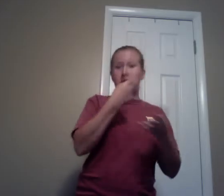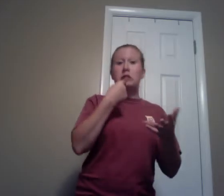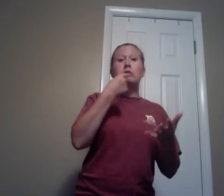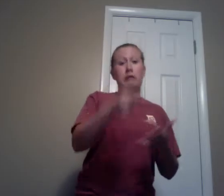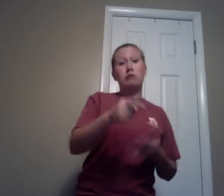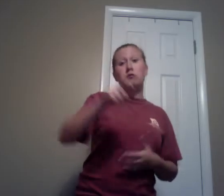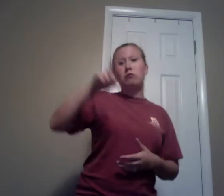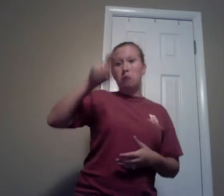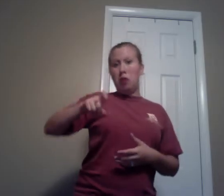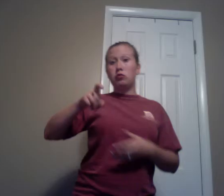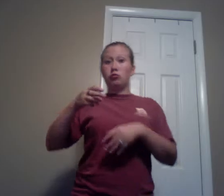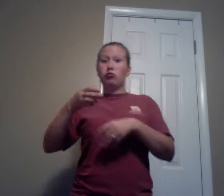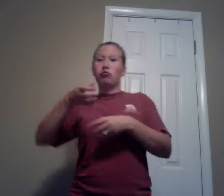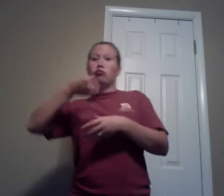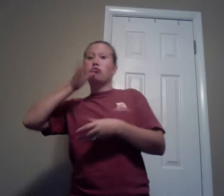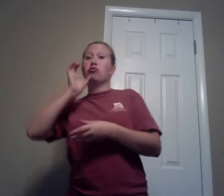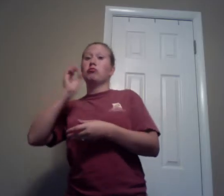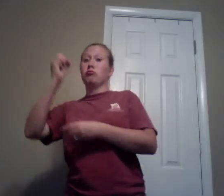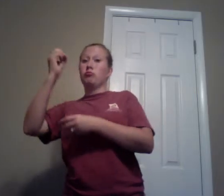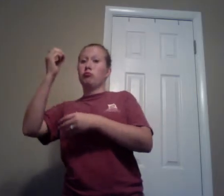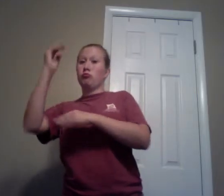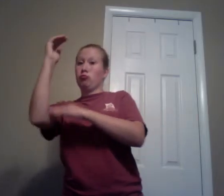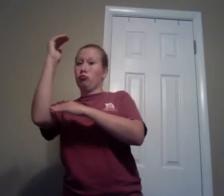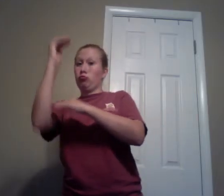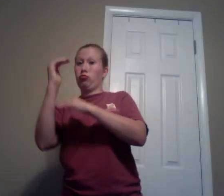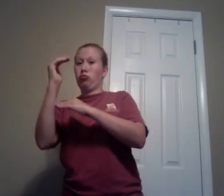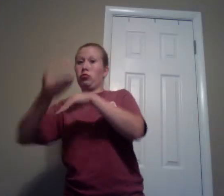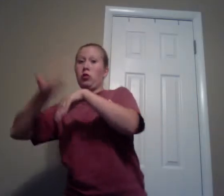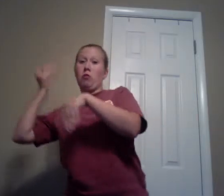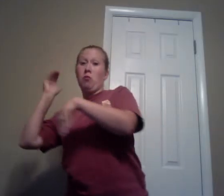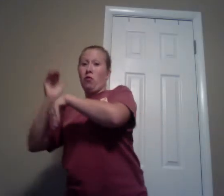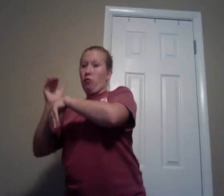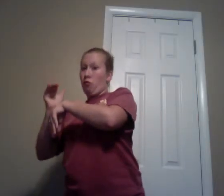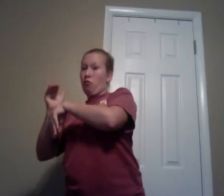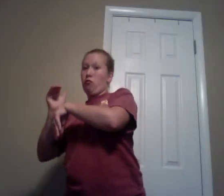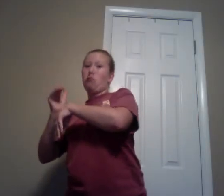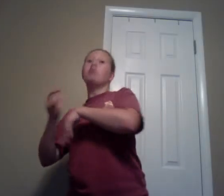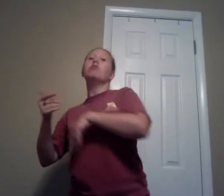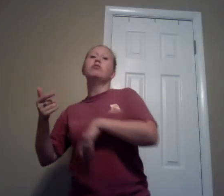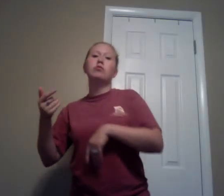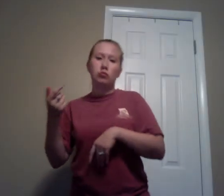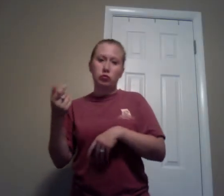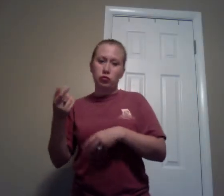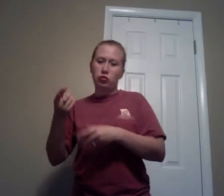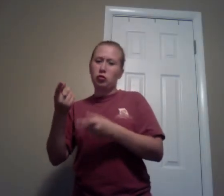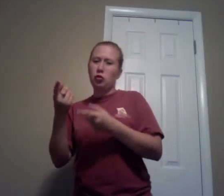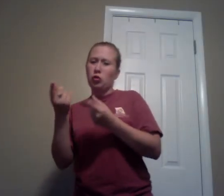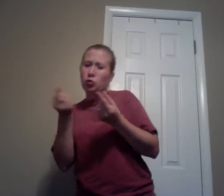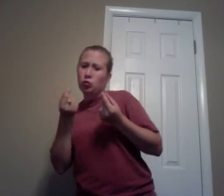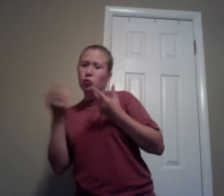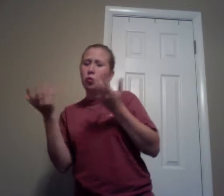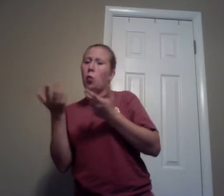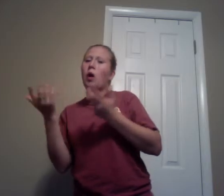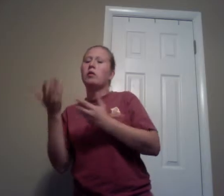because what you will be doing is working on cleaning out the colon the night before, trying to get a decent night's sleep.